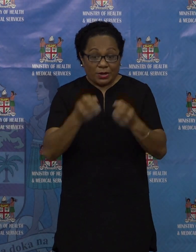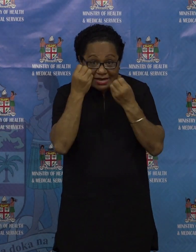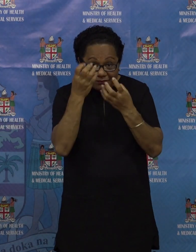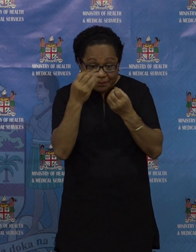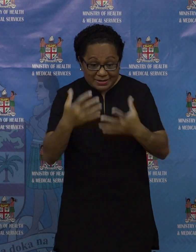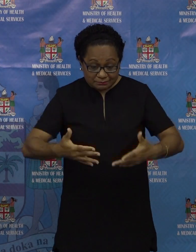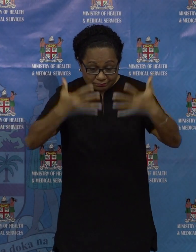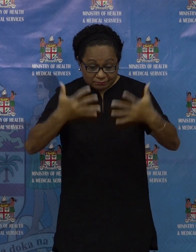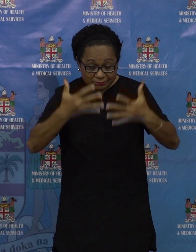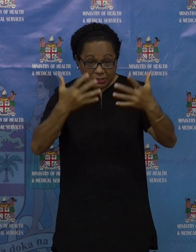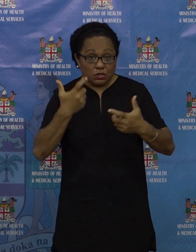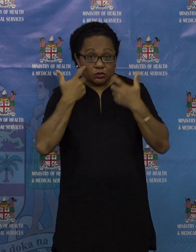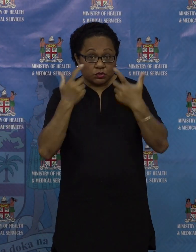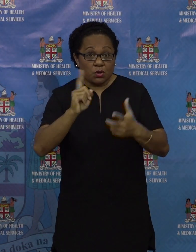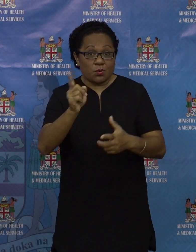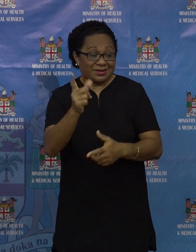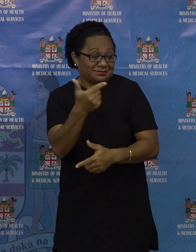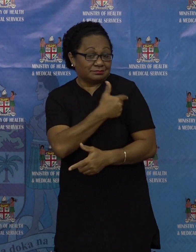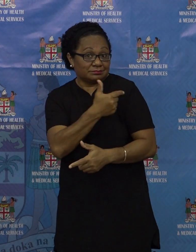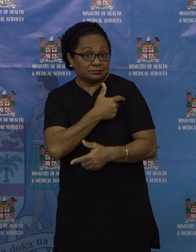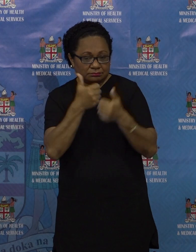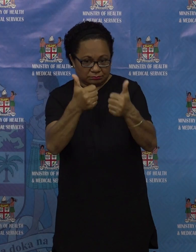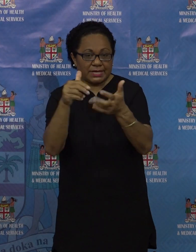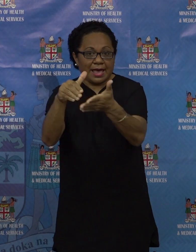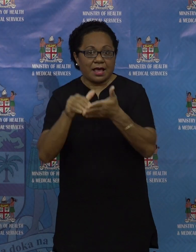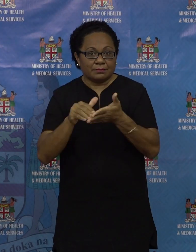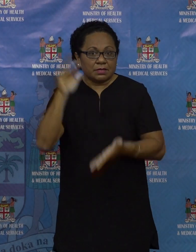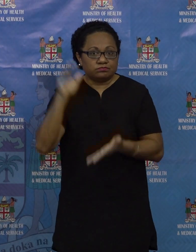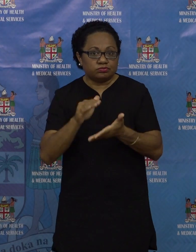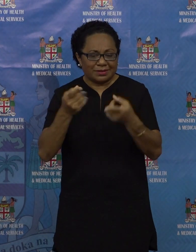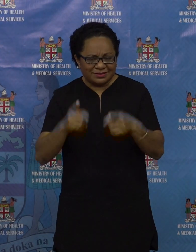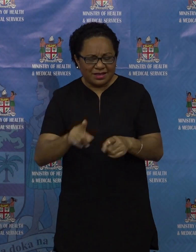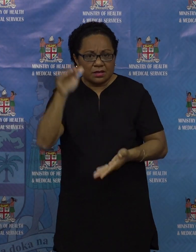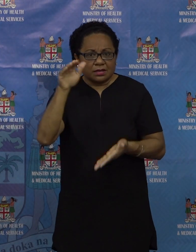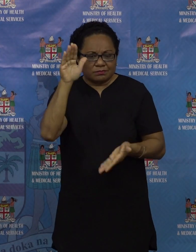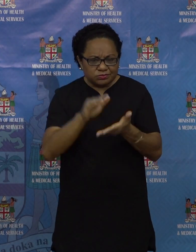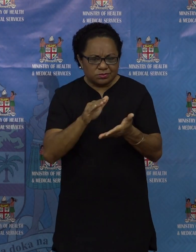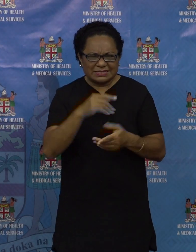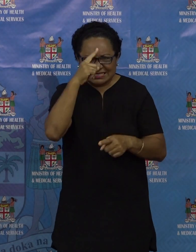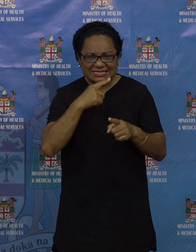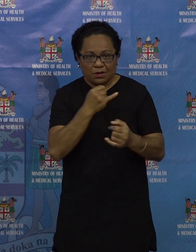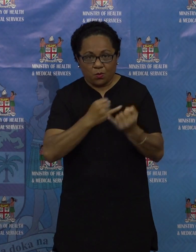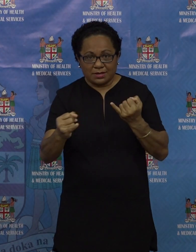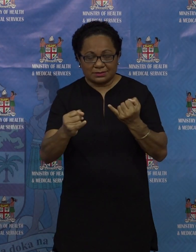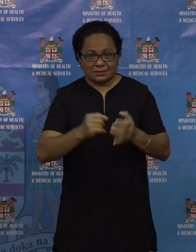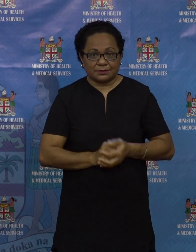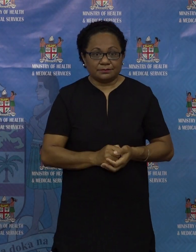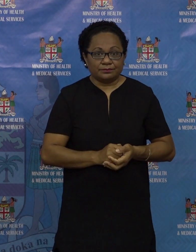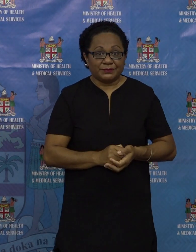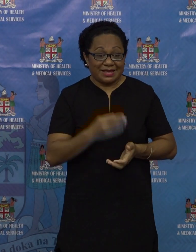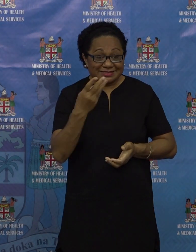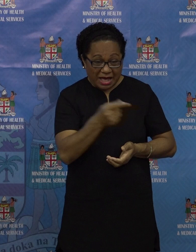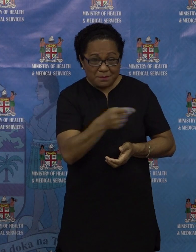of symptomatic disease from the virus. And while some people may still be infected with the virus when